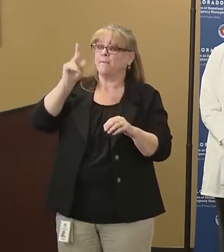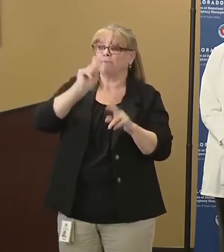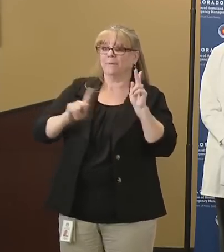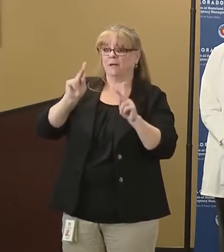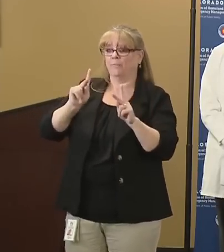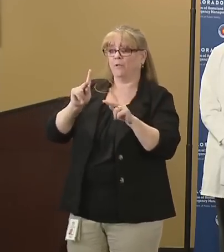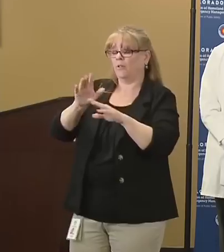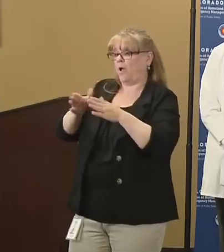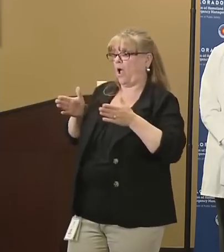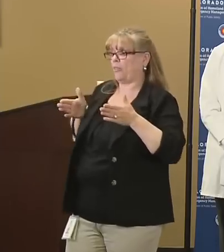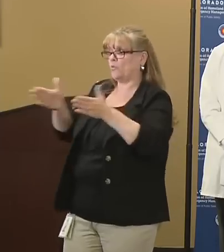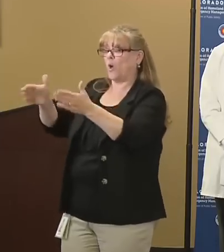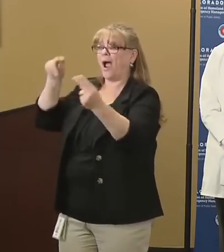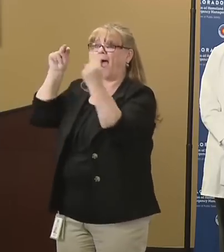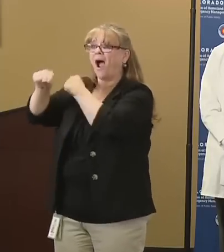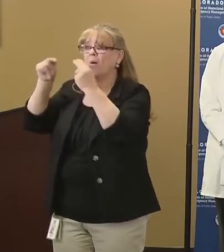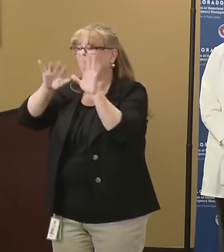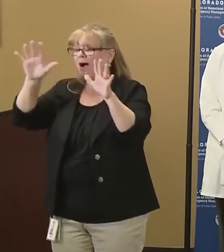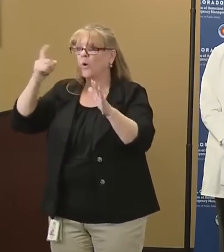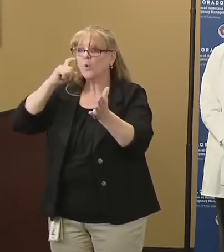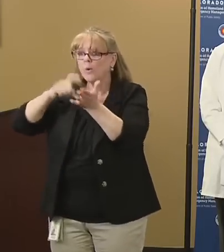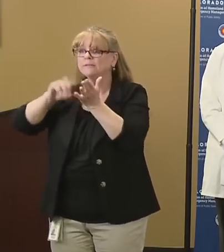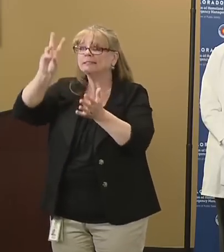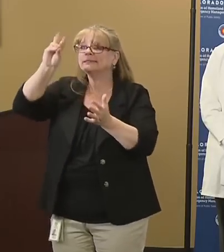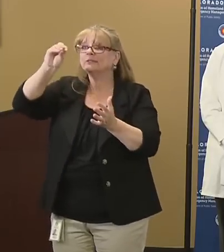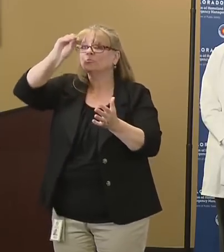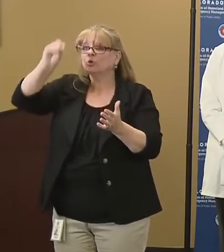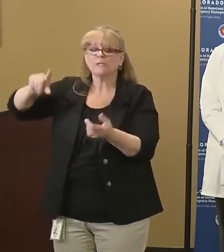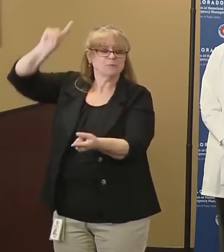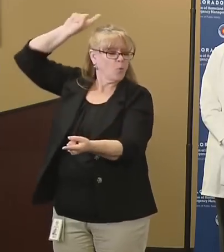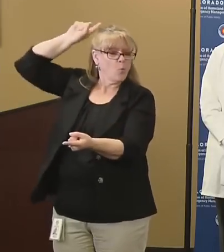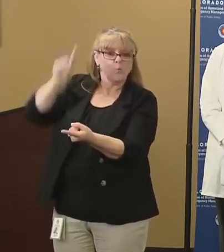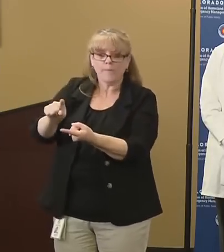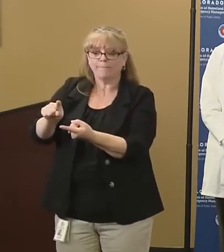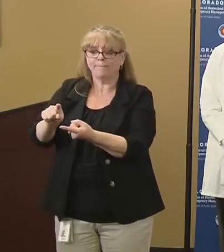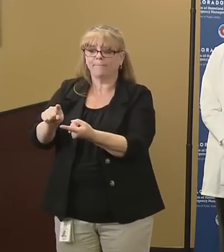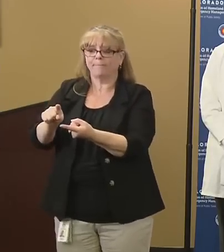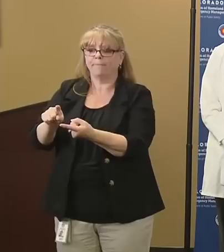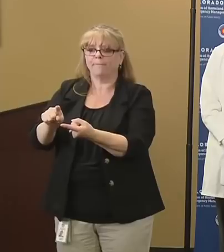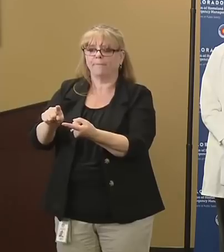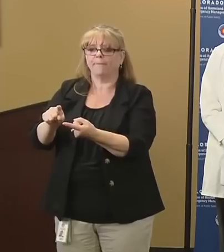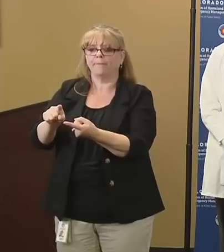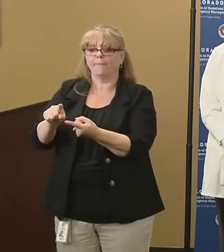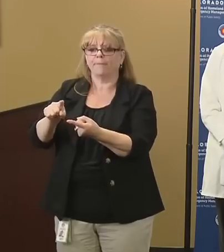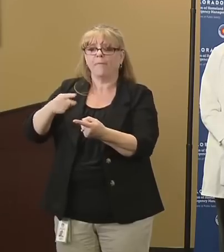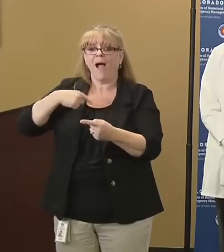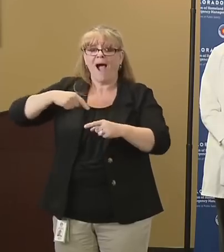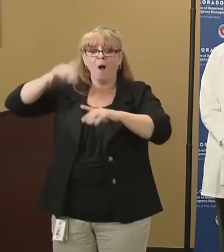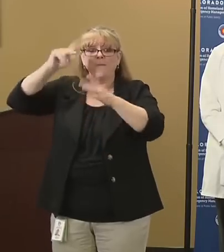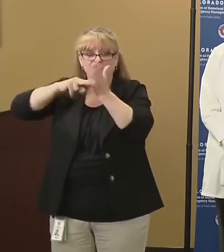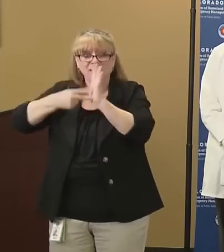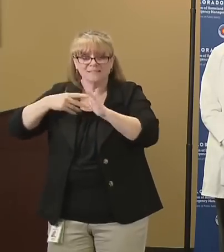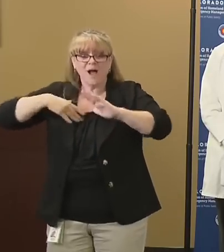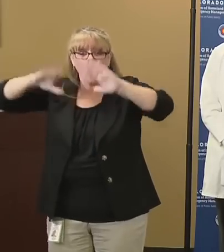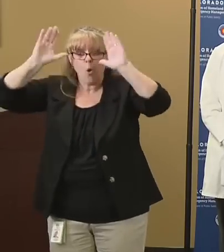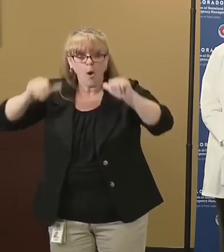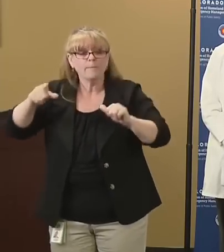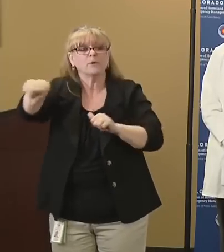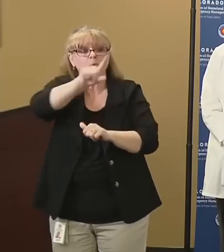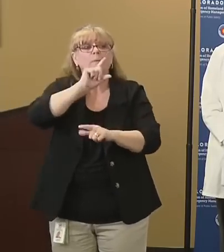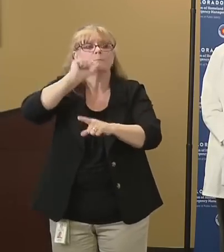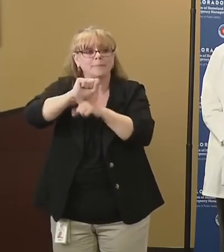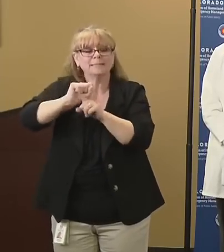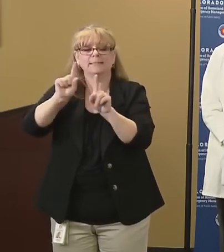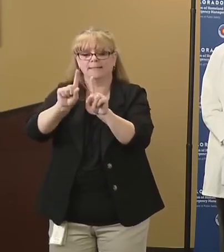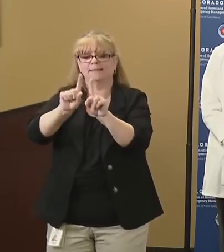that that means more than 60% social distancing, because 60% alone is not enough. We really need to be in that 70 to 80% range. But